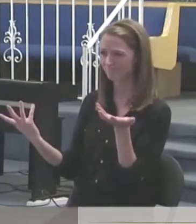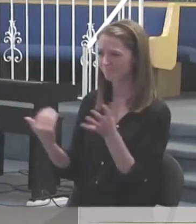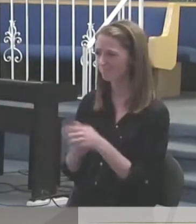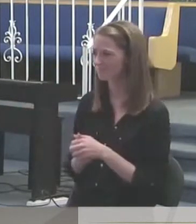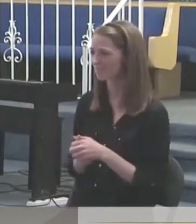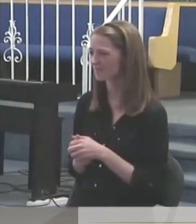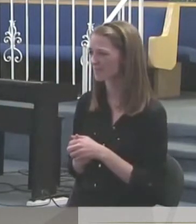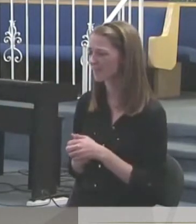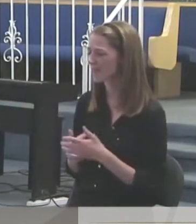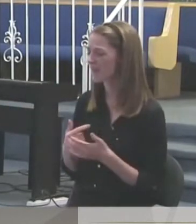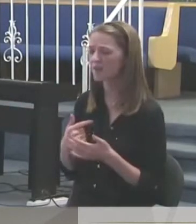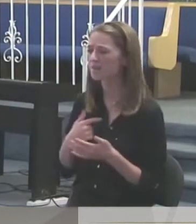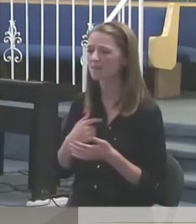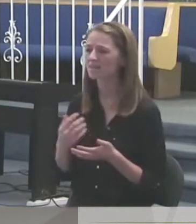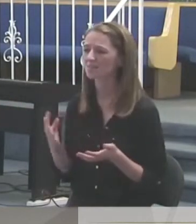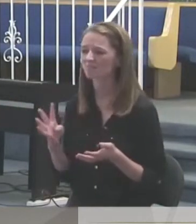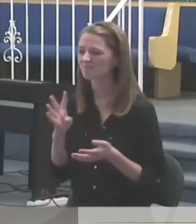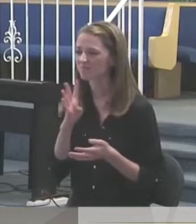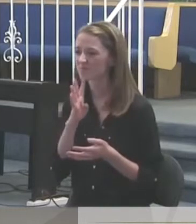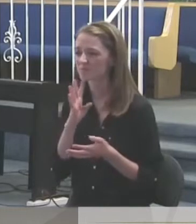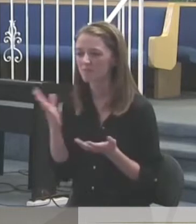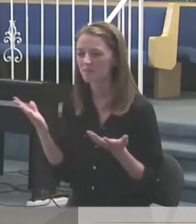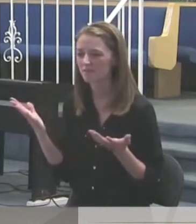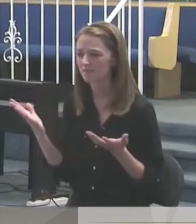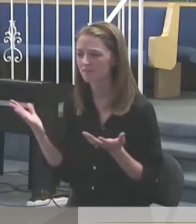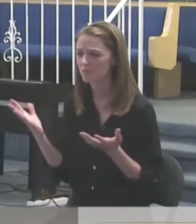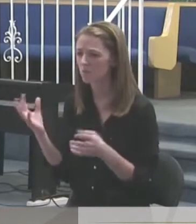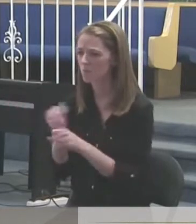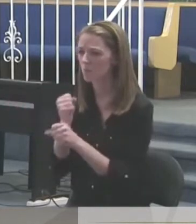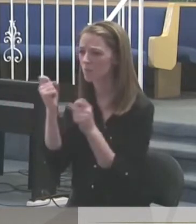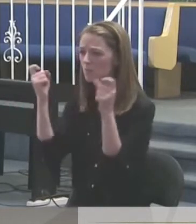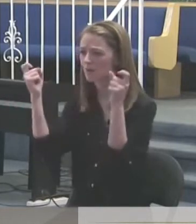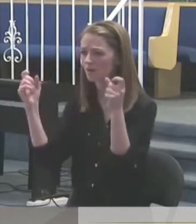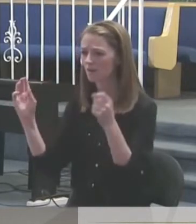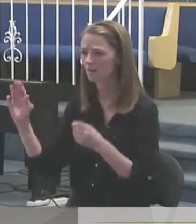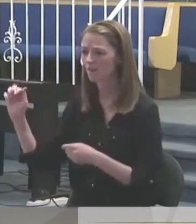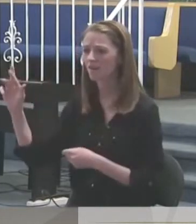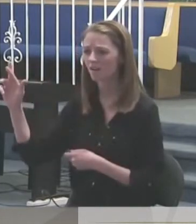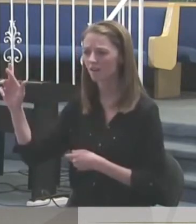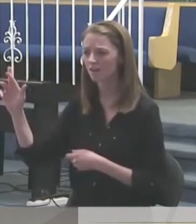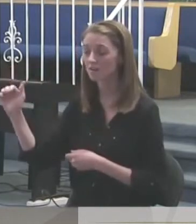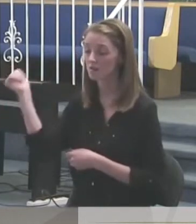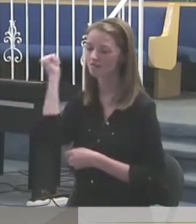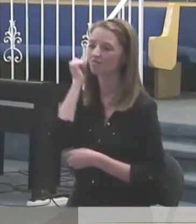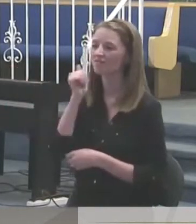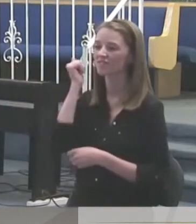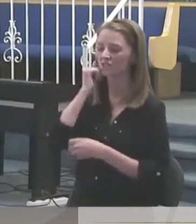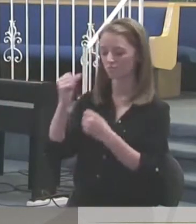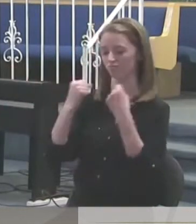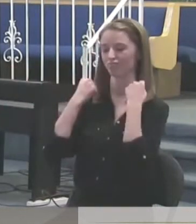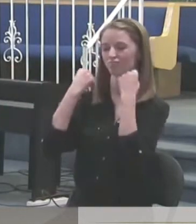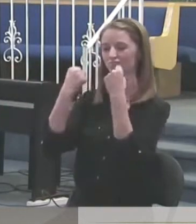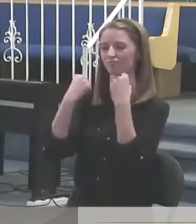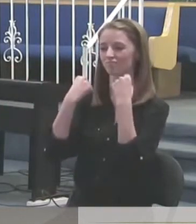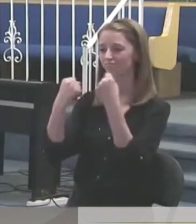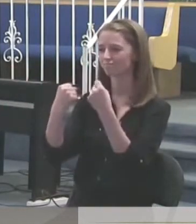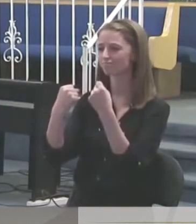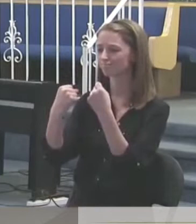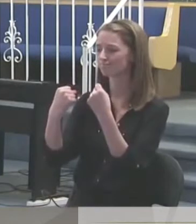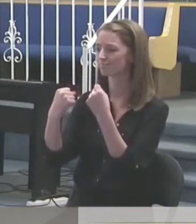I'm not talking about a winter car. I'm talking about a just regular everyday driving car.